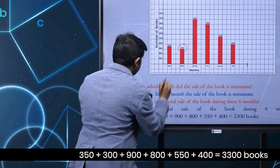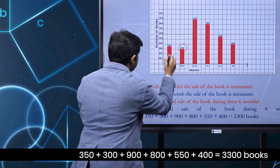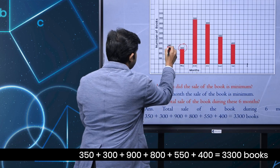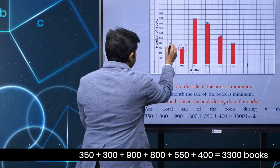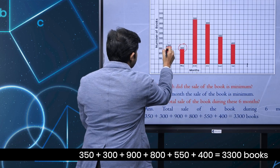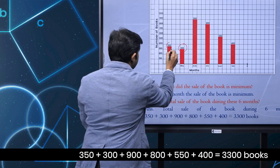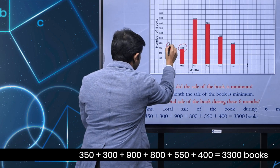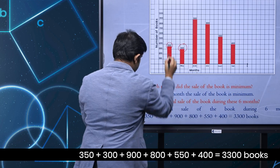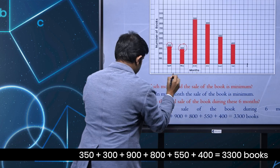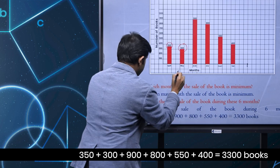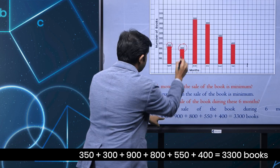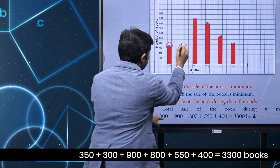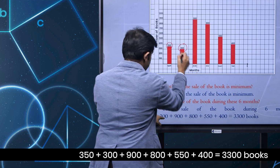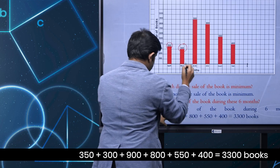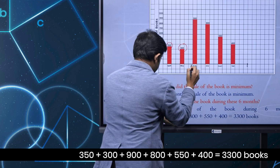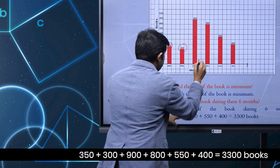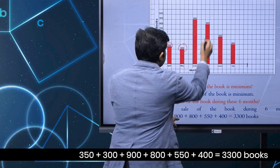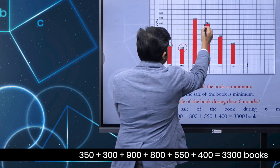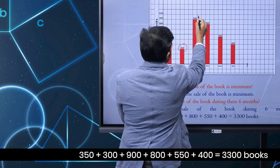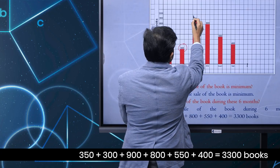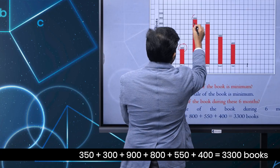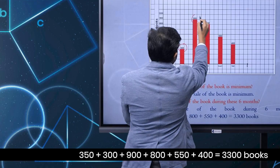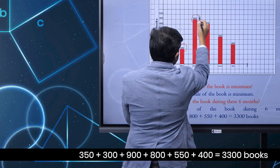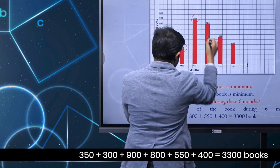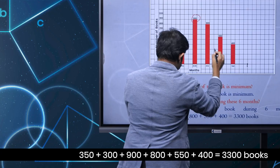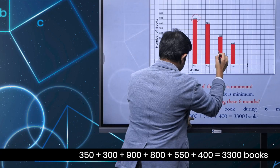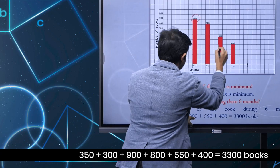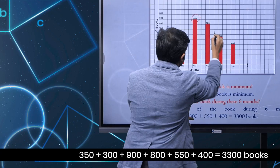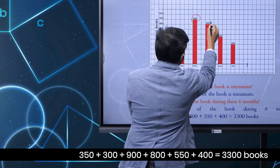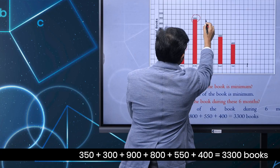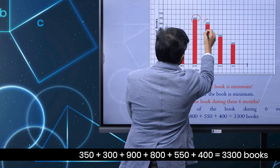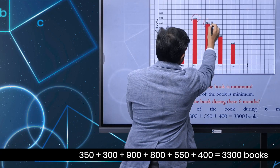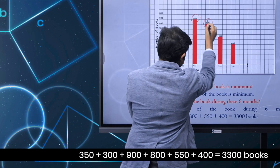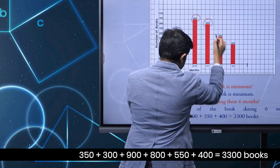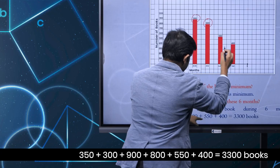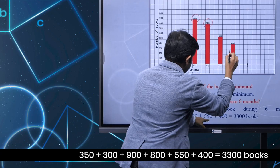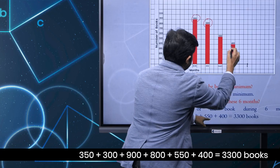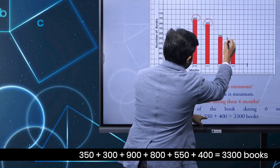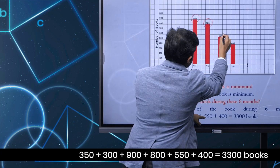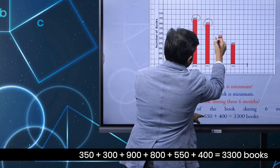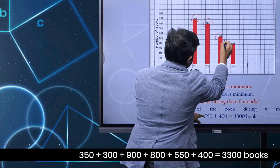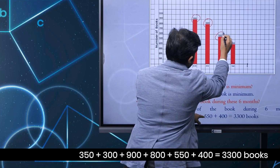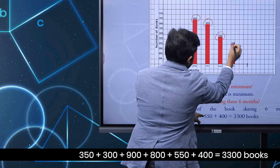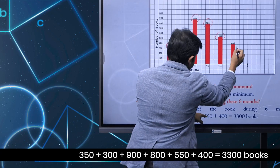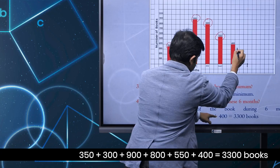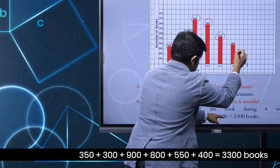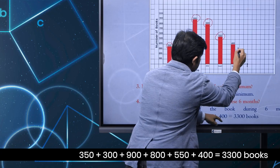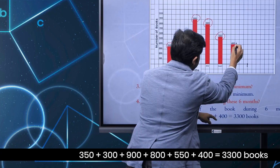350 plus 300 plus 900 plus 800 plus 550 plus